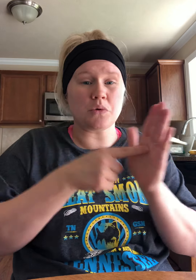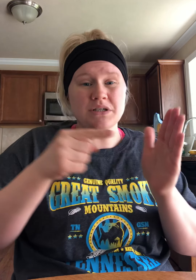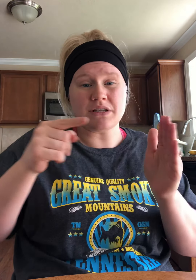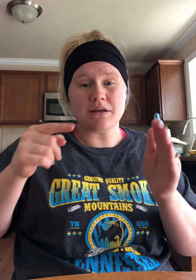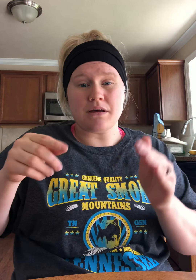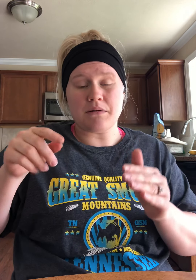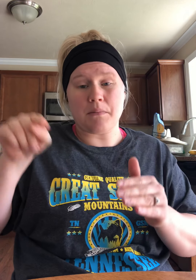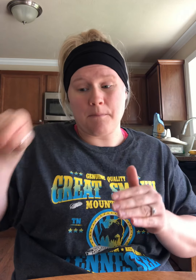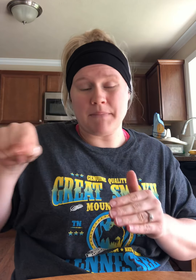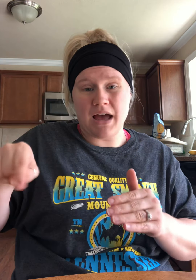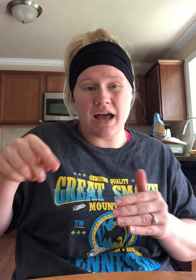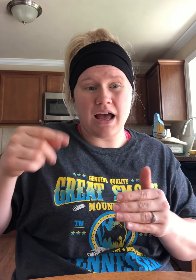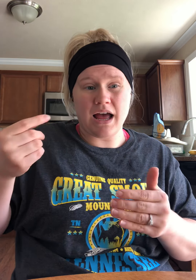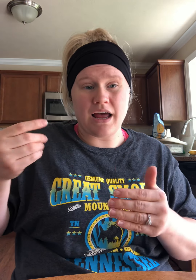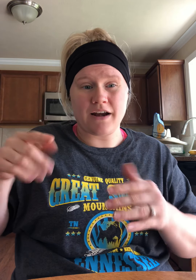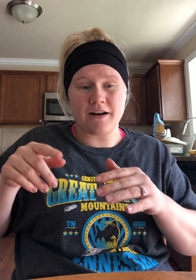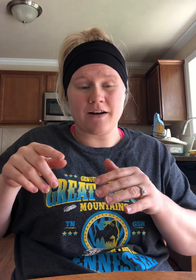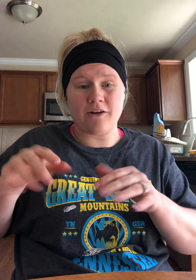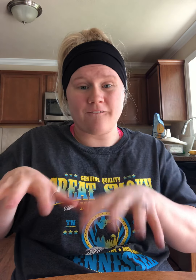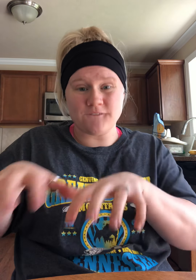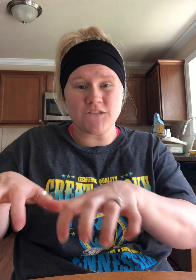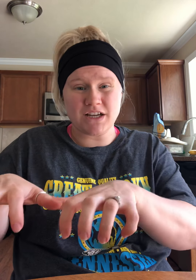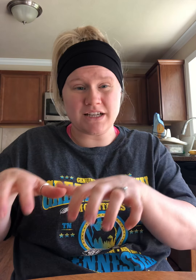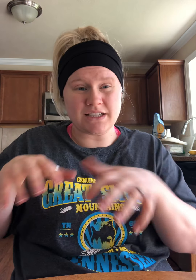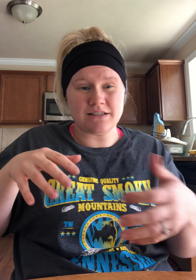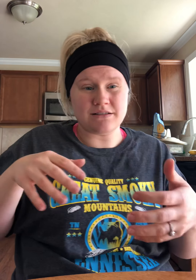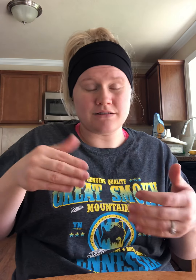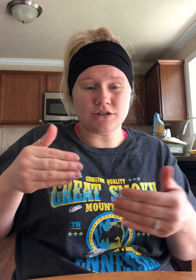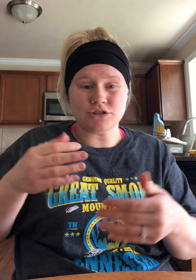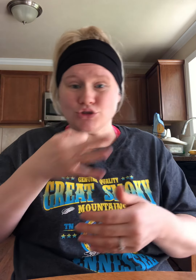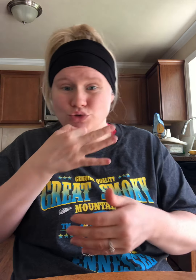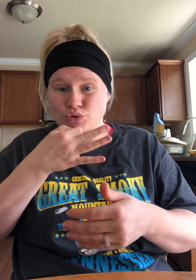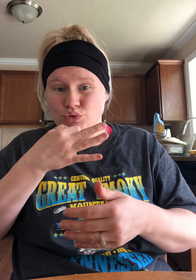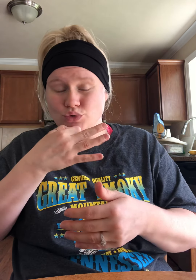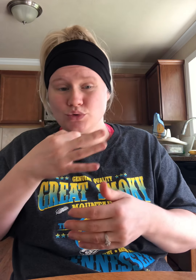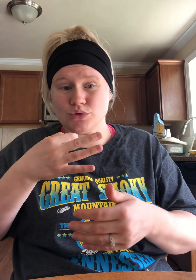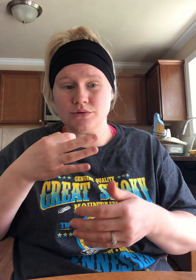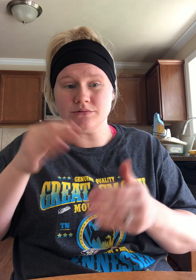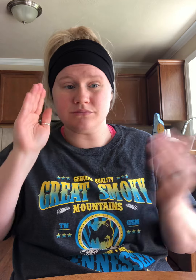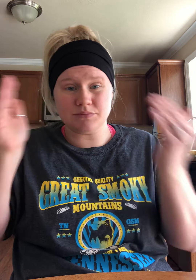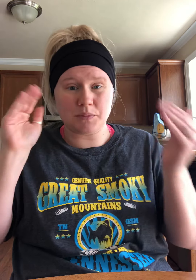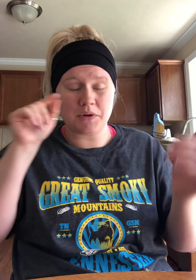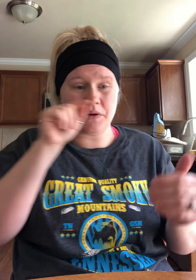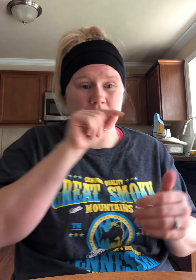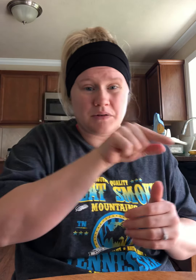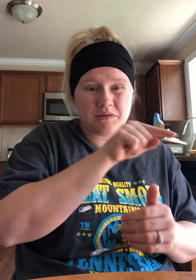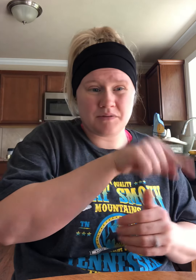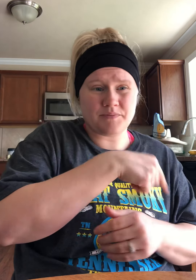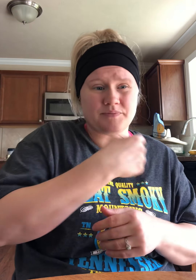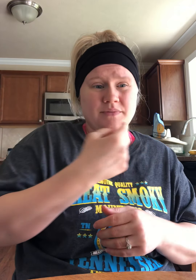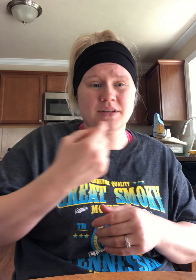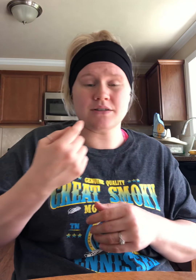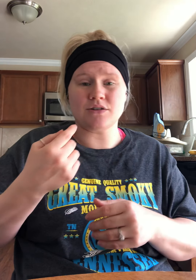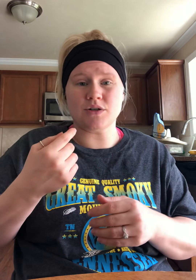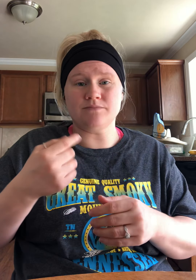than the ocean does. It does that faster, and it even does it at higher temperatures than